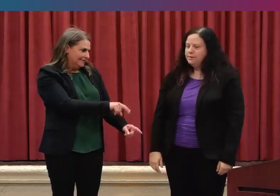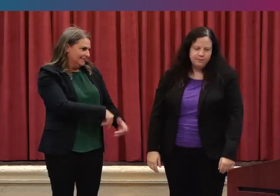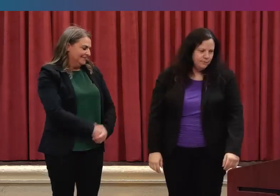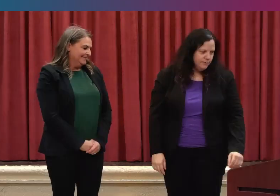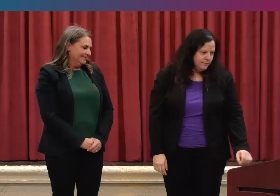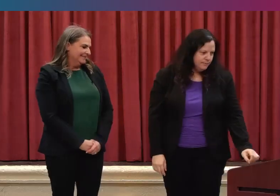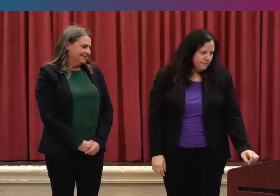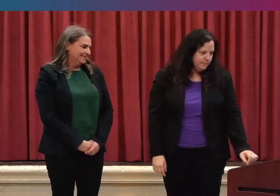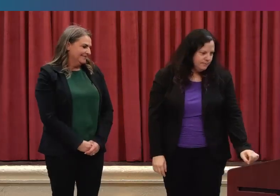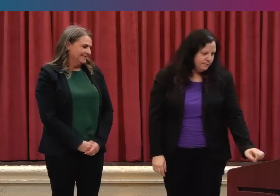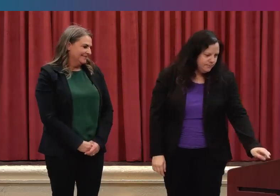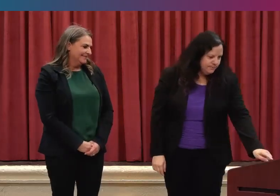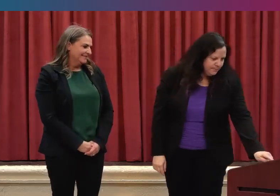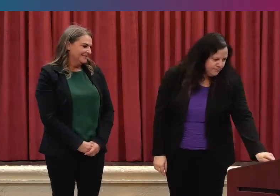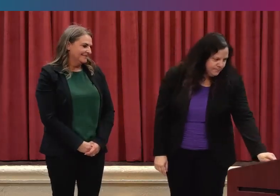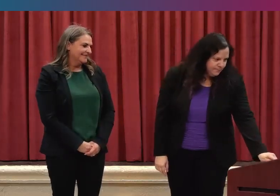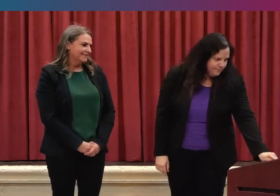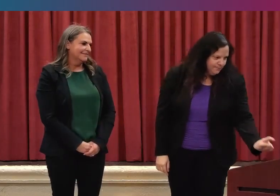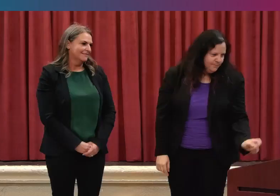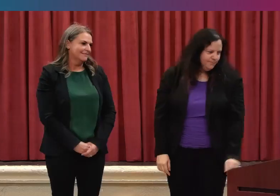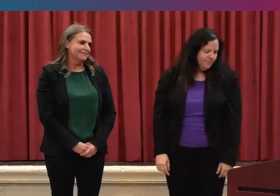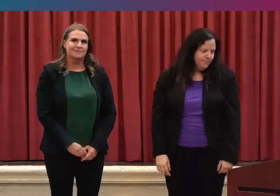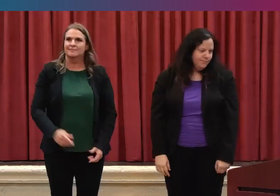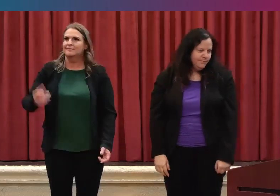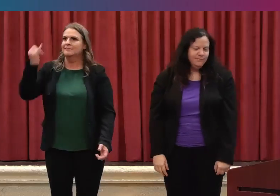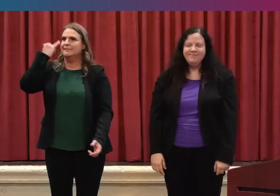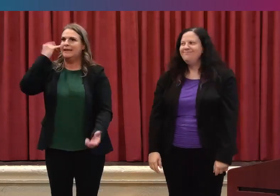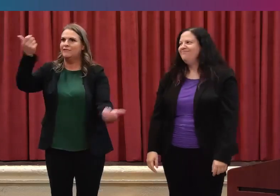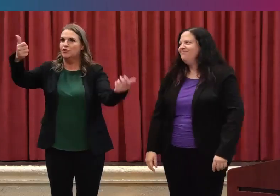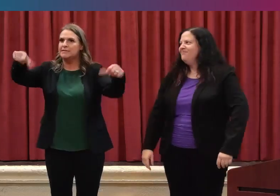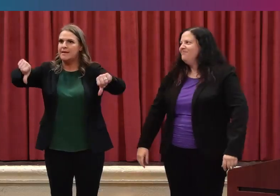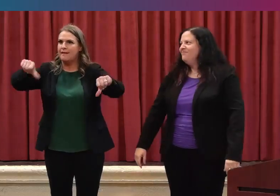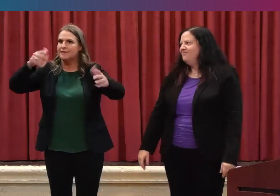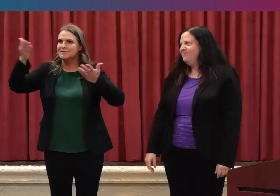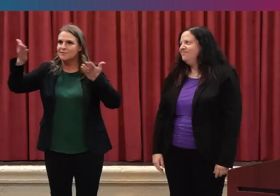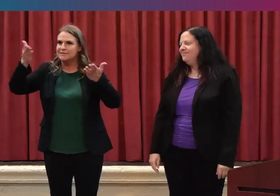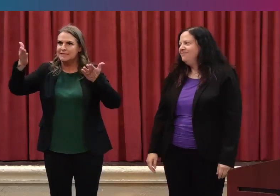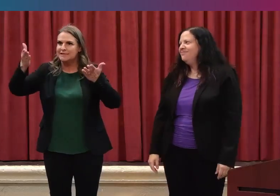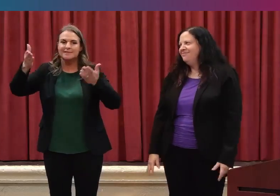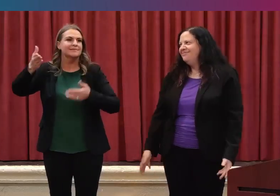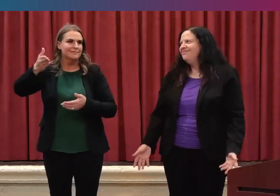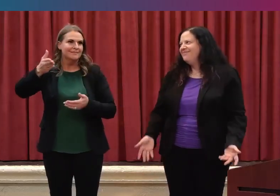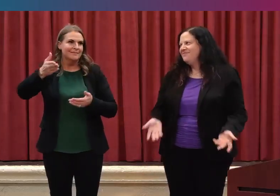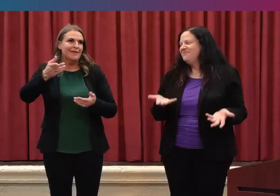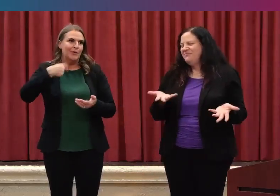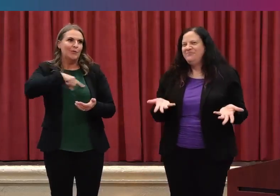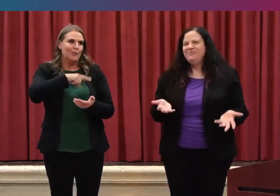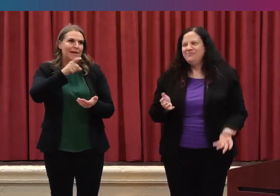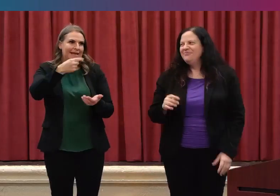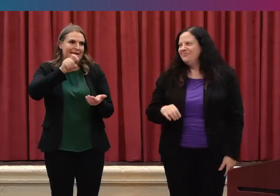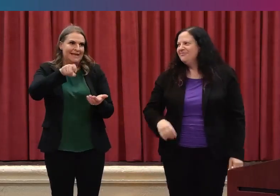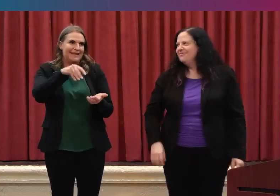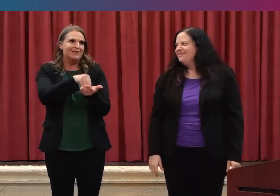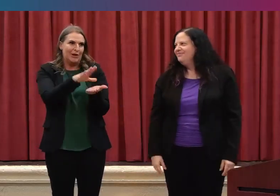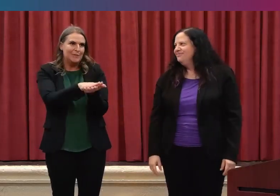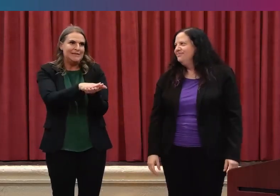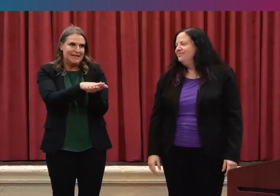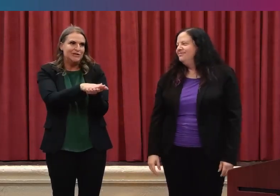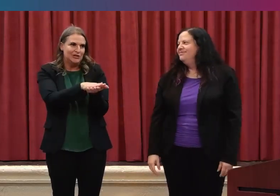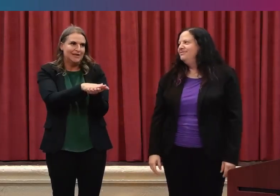ability to educate, that one. Okay, moving on. And now we've talked about a little bit about denial of